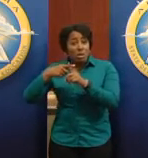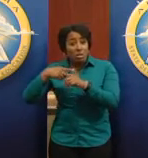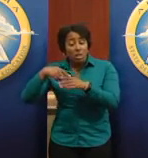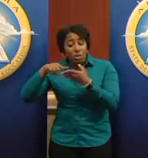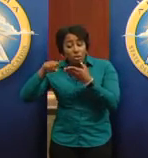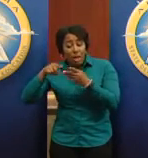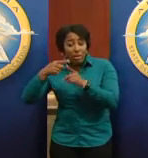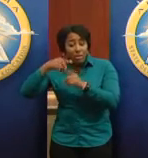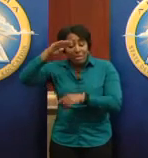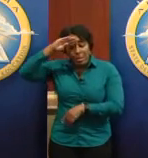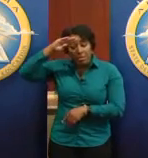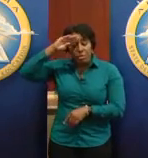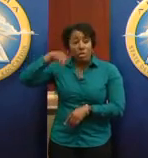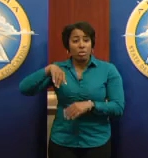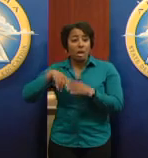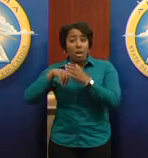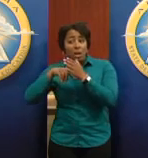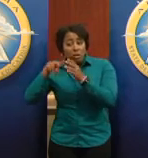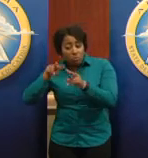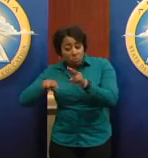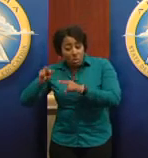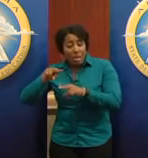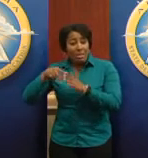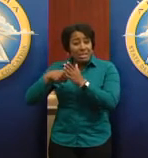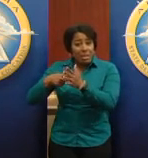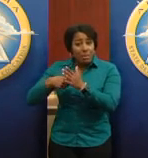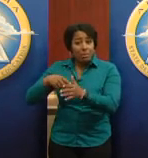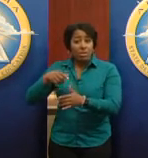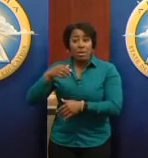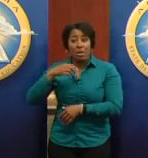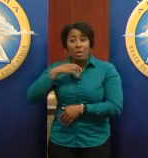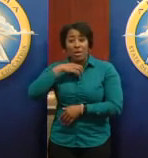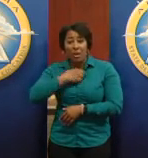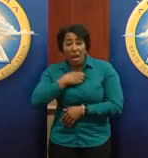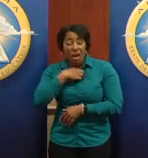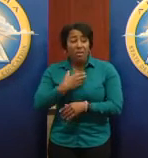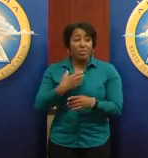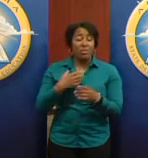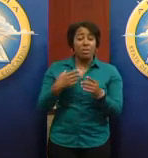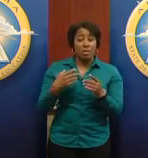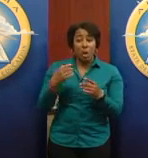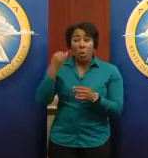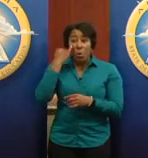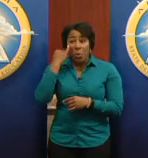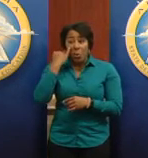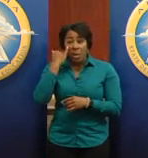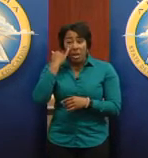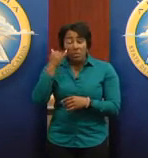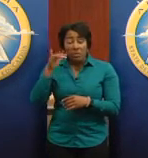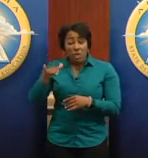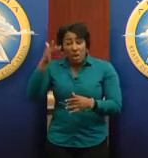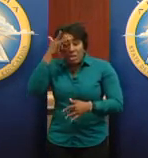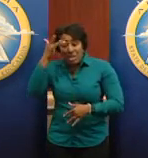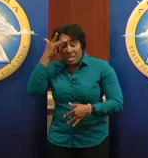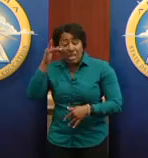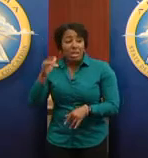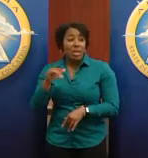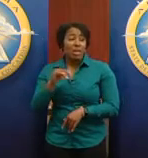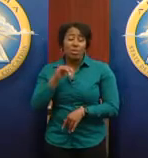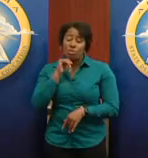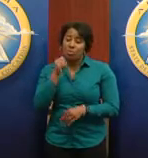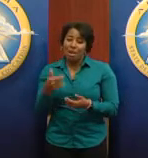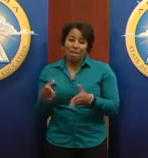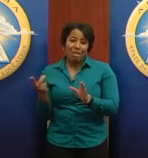and cough and those kind of things, and not put children on the bus and not bring children in their car and drop them off if